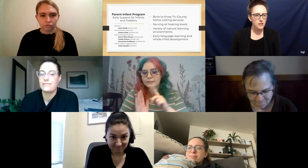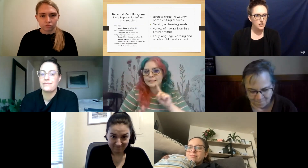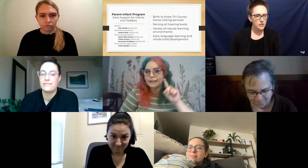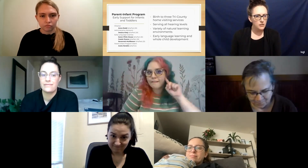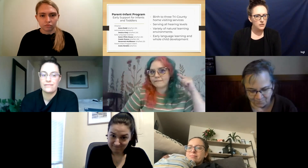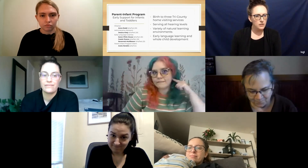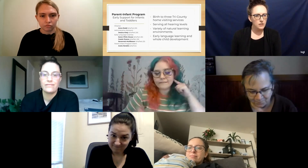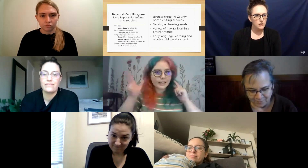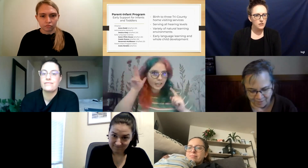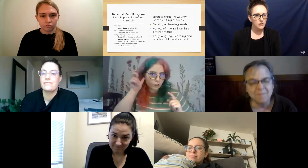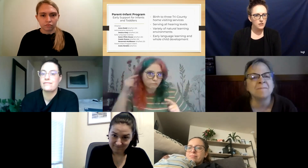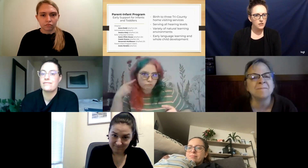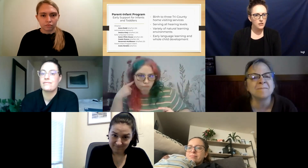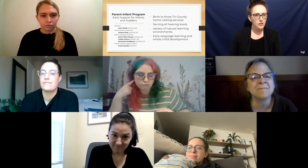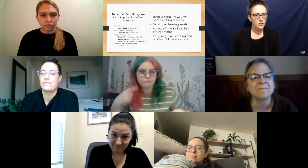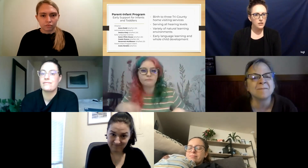hearing,